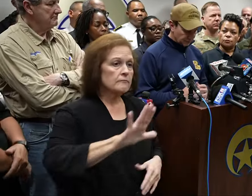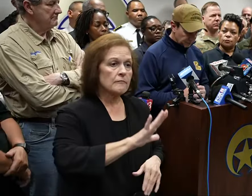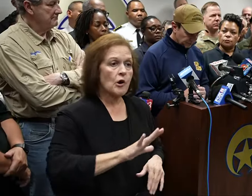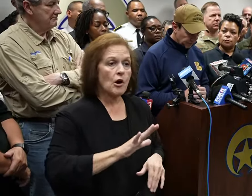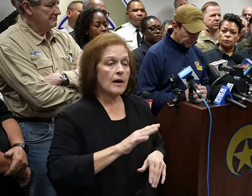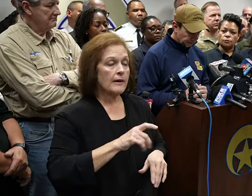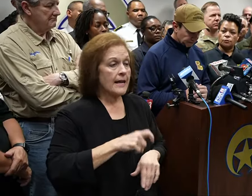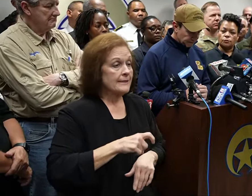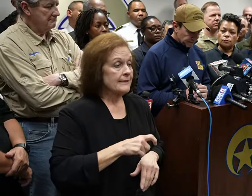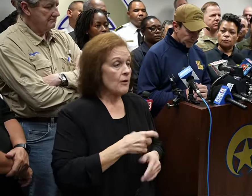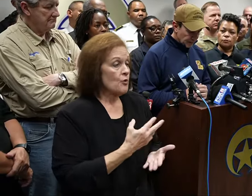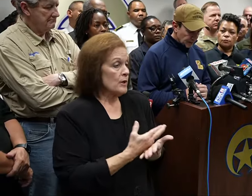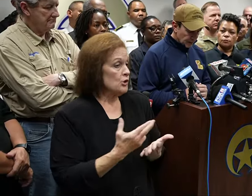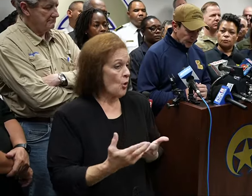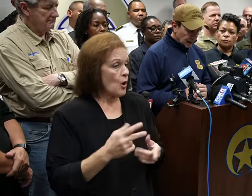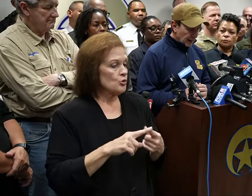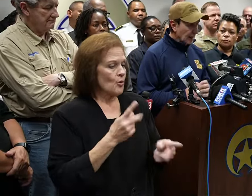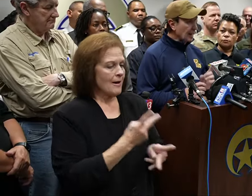safe.